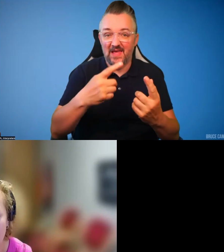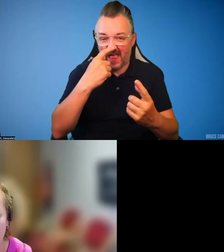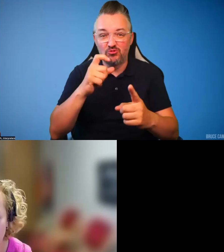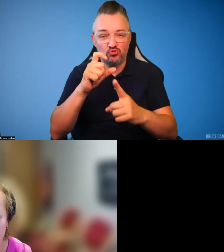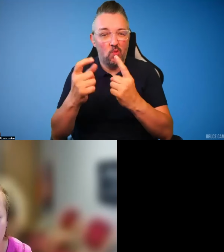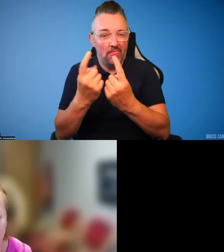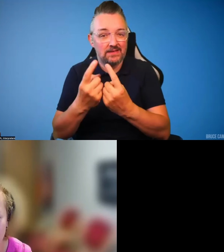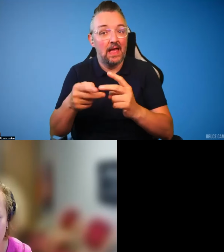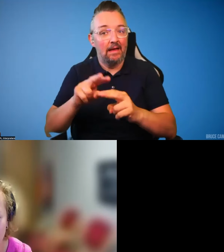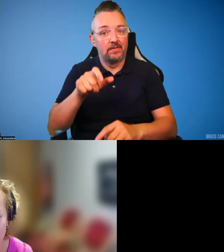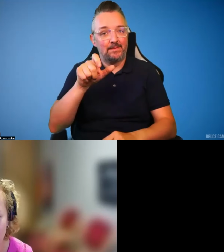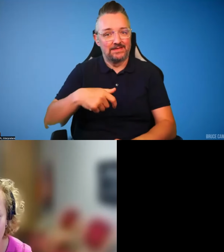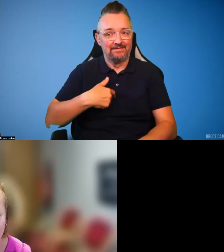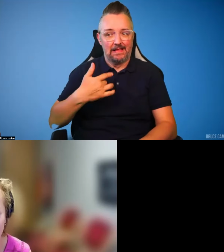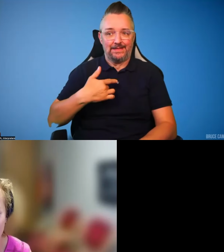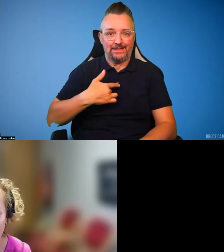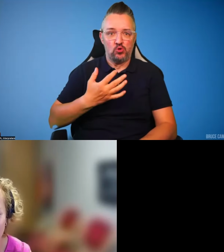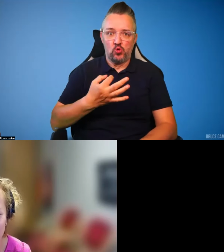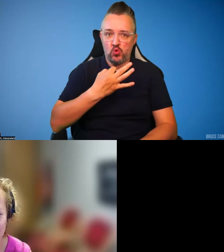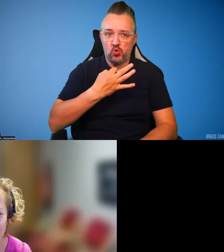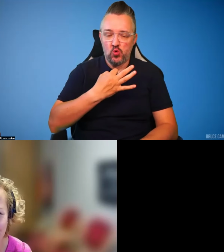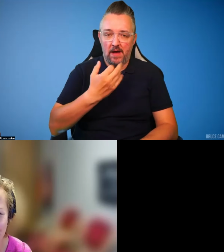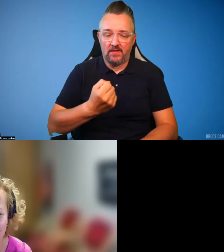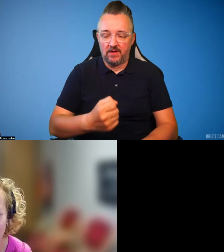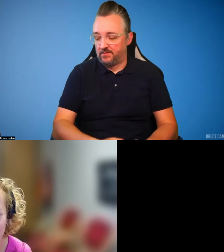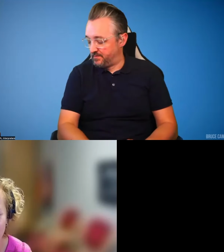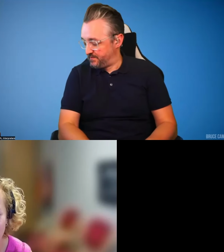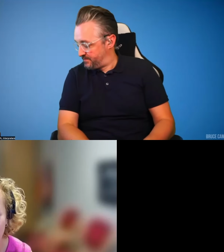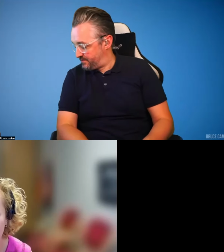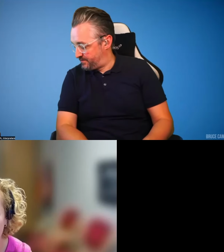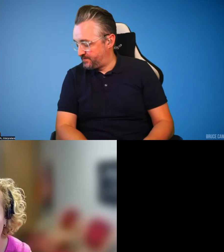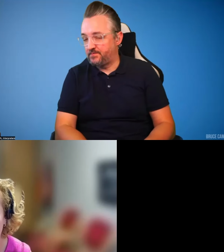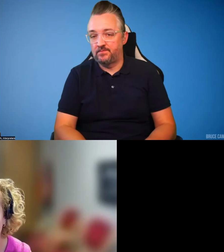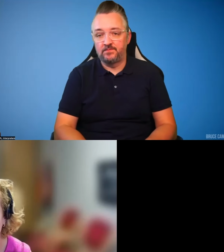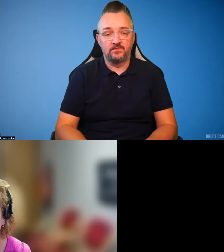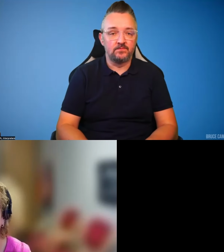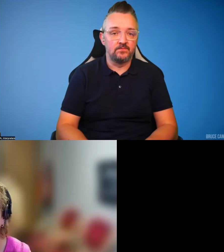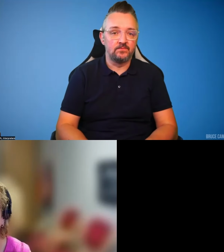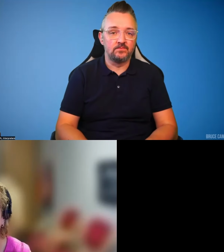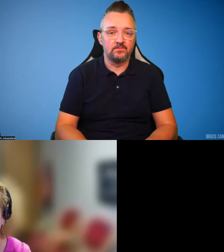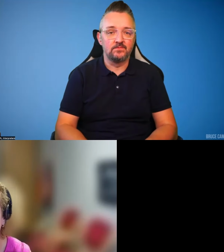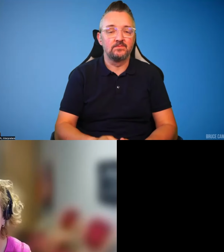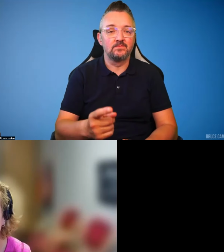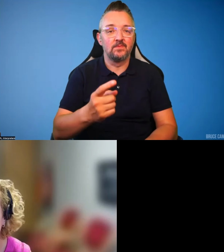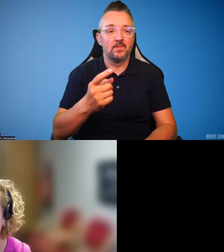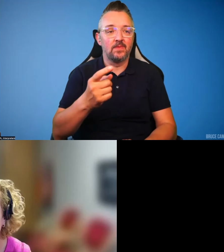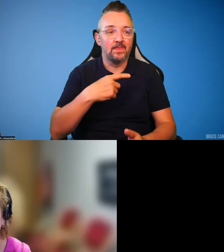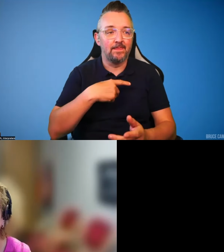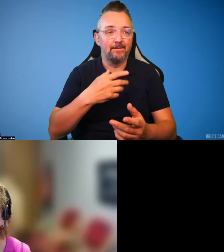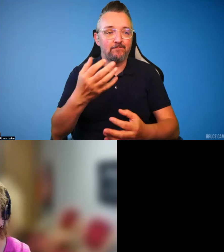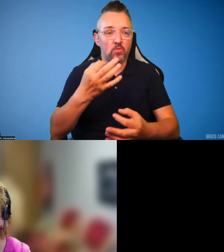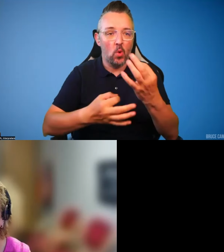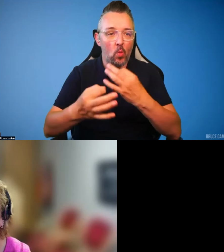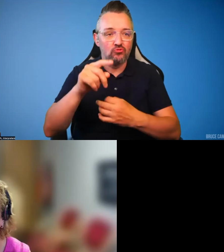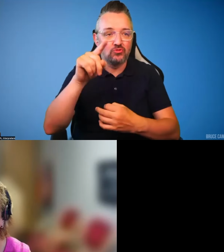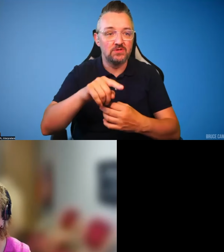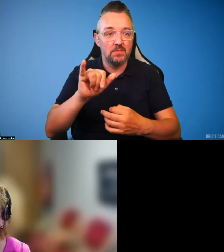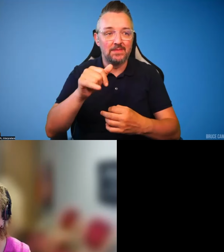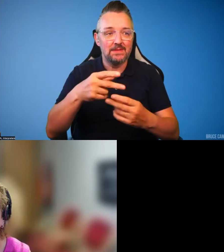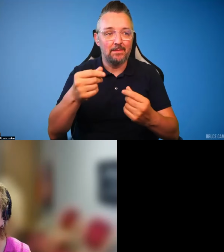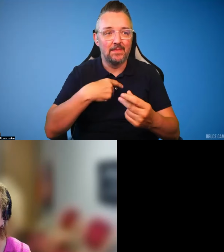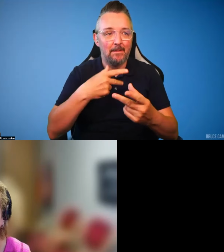risk. Thanks, Daniela. And we've got some questions coming in, people apologising if they've missed something. That's absolutely fine. We've thrown a